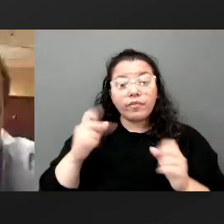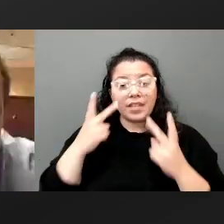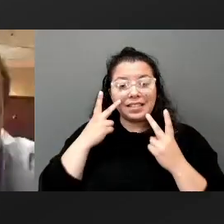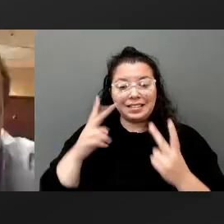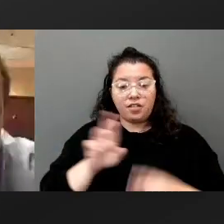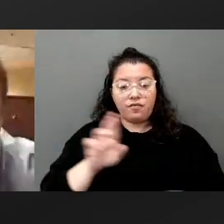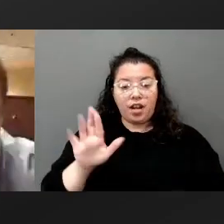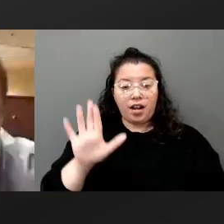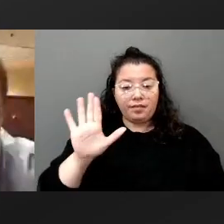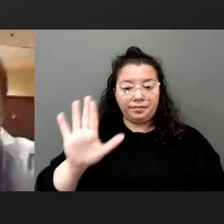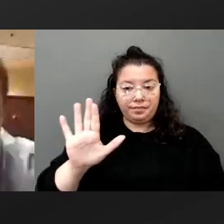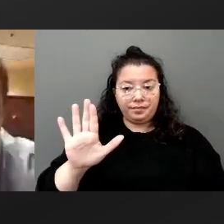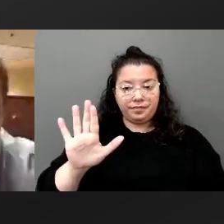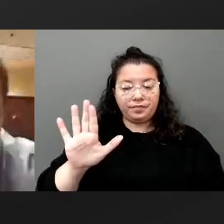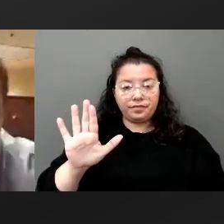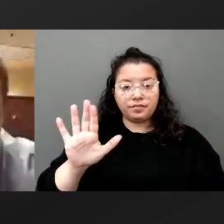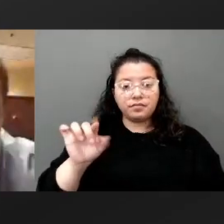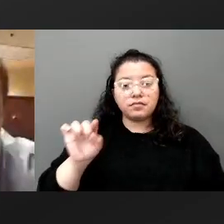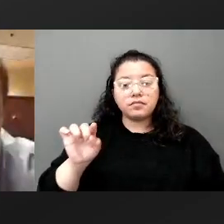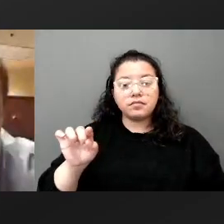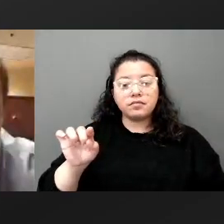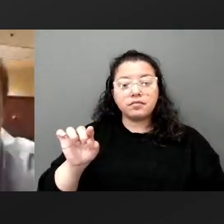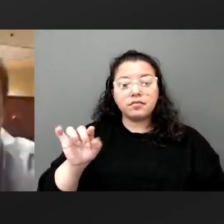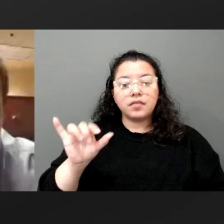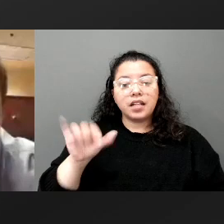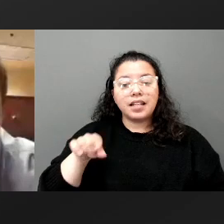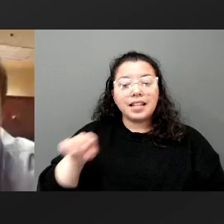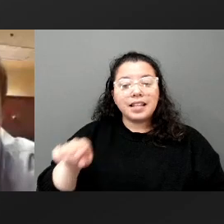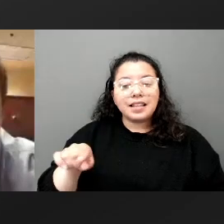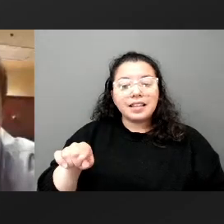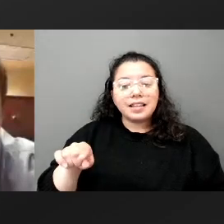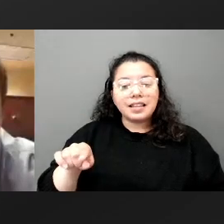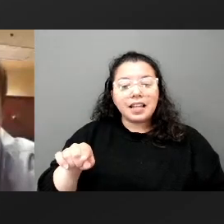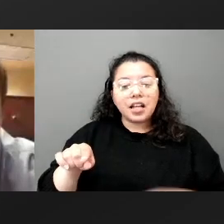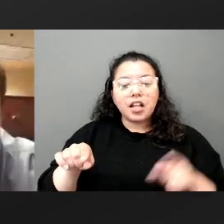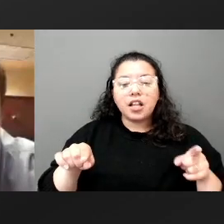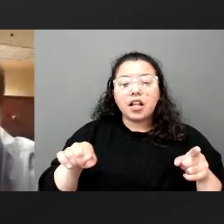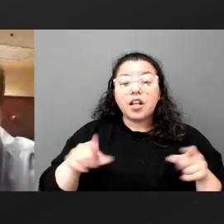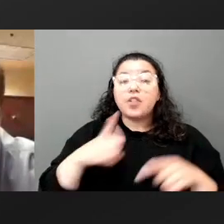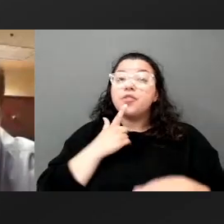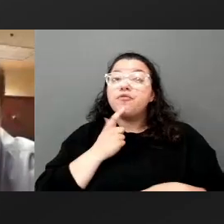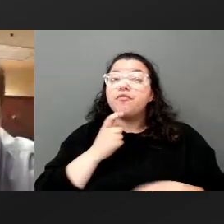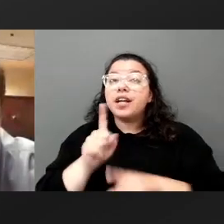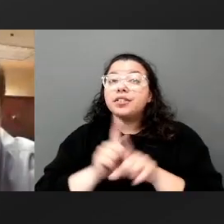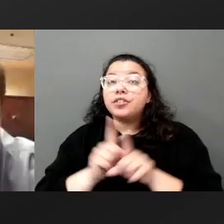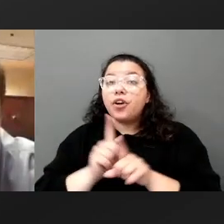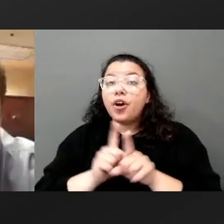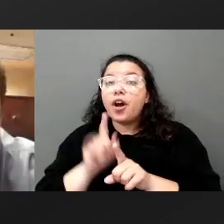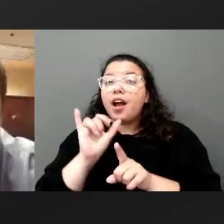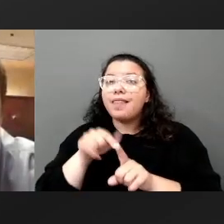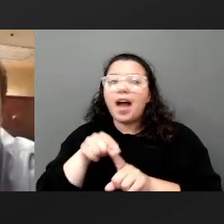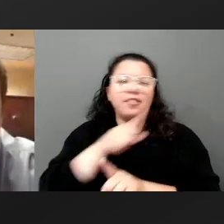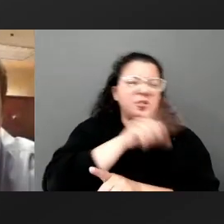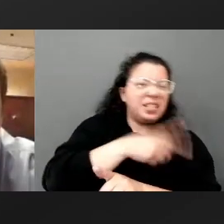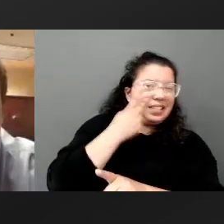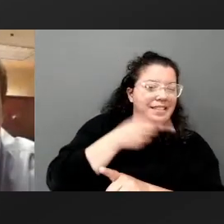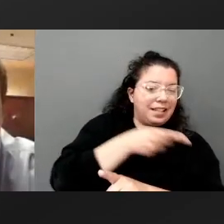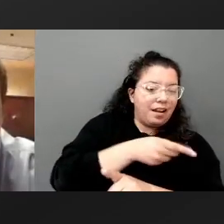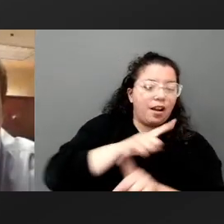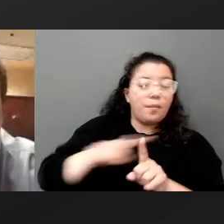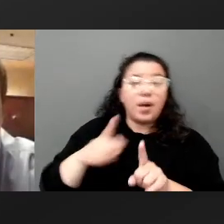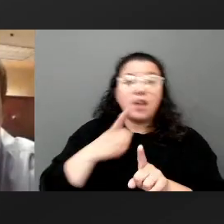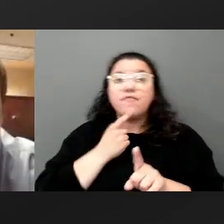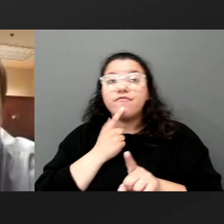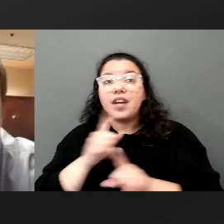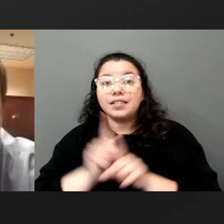given rise to this nebula is a faint one. It's the one you can't really see in the near-cam image. It's the red one in the mirror image. It's a stellar remnant now.